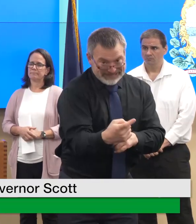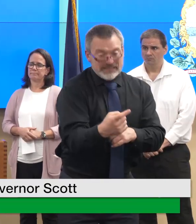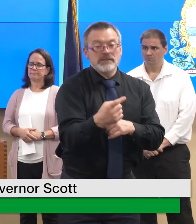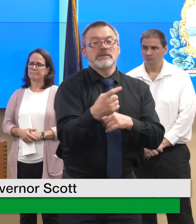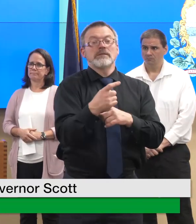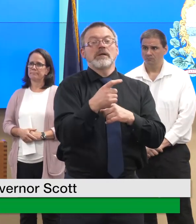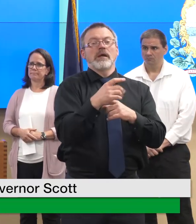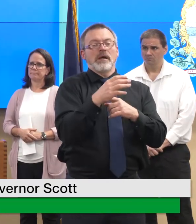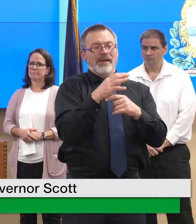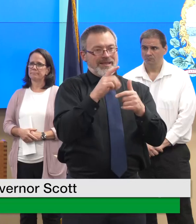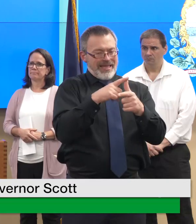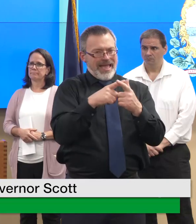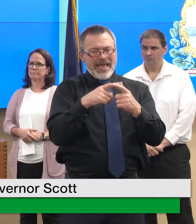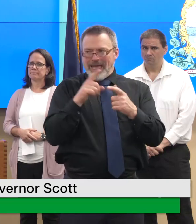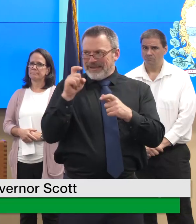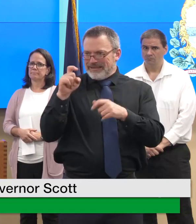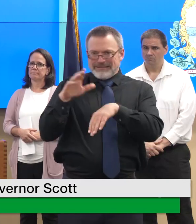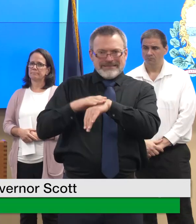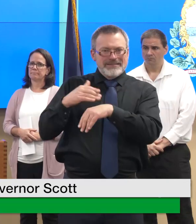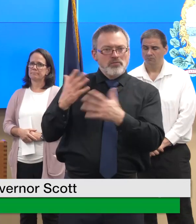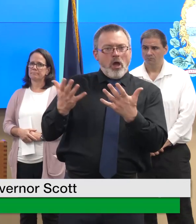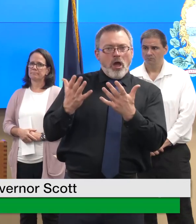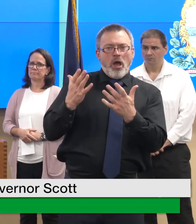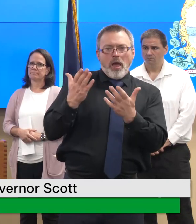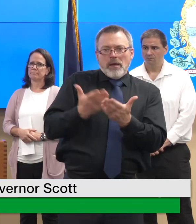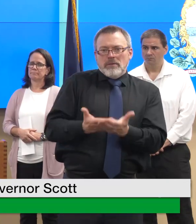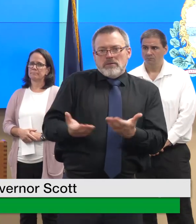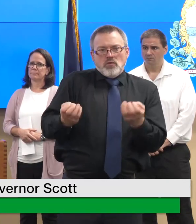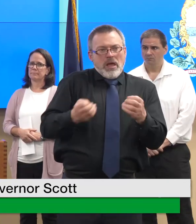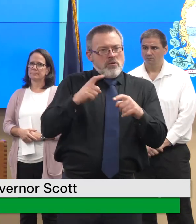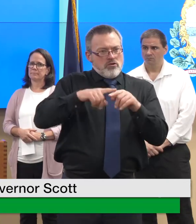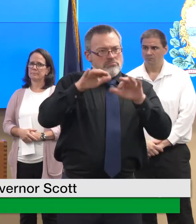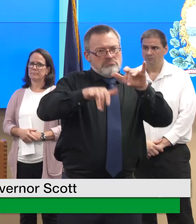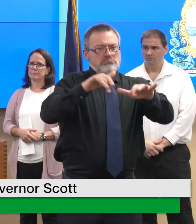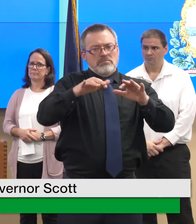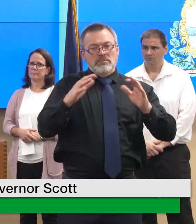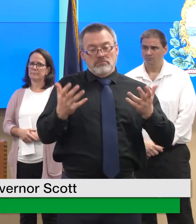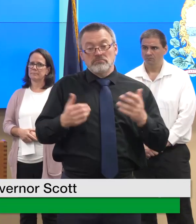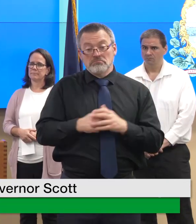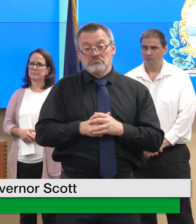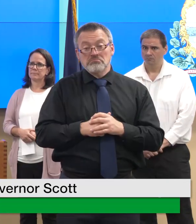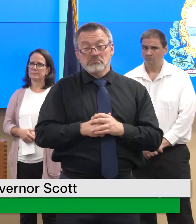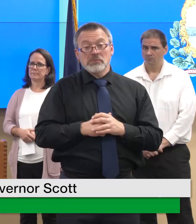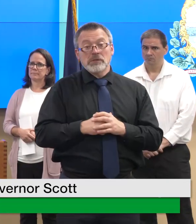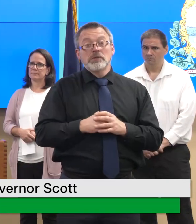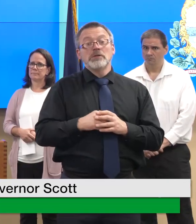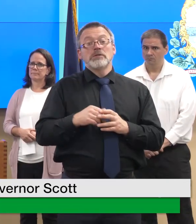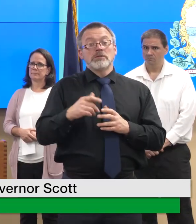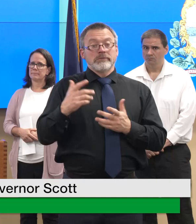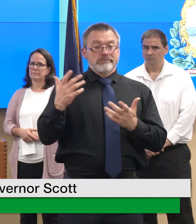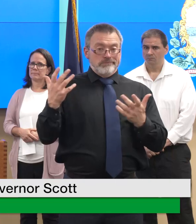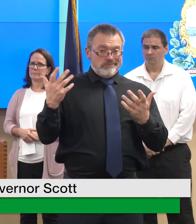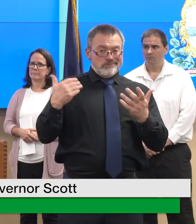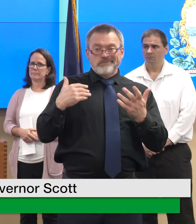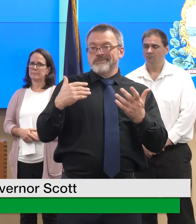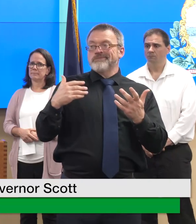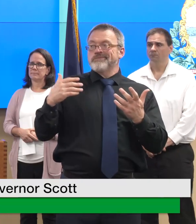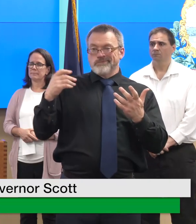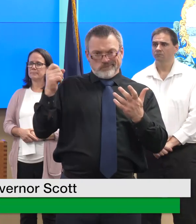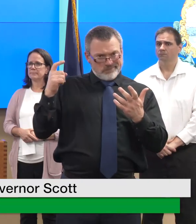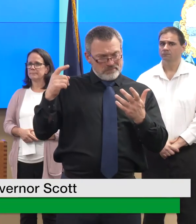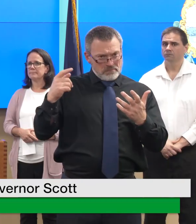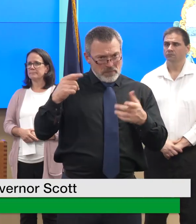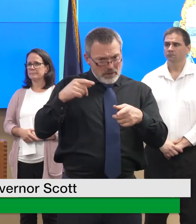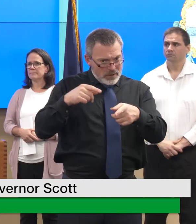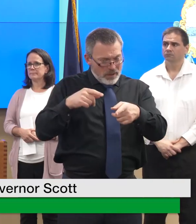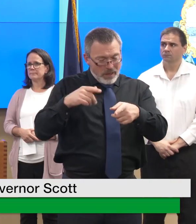to do that. Maybe, in some cases, a long-reach excavator with a thumb on it to pick that debris out. Some